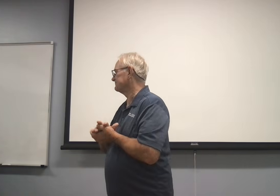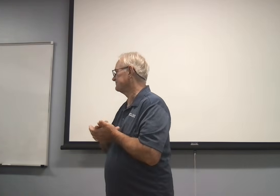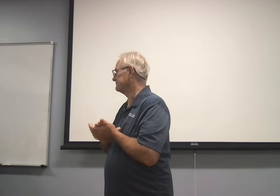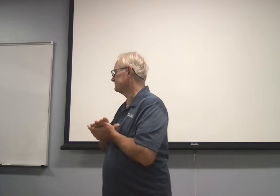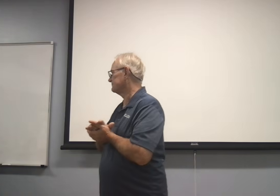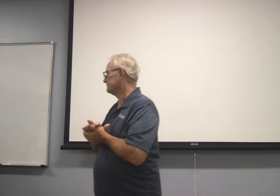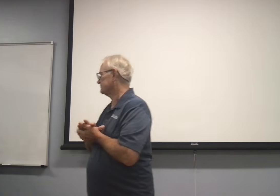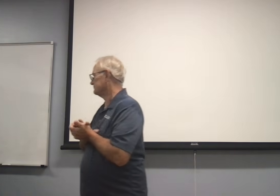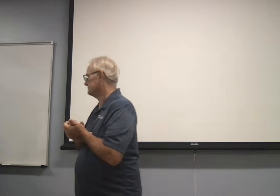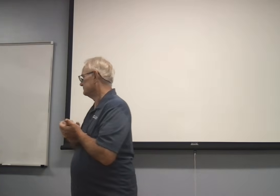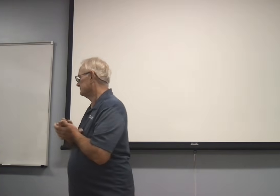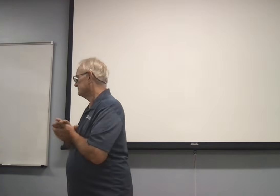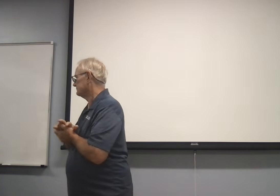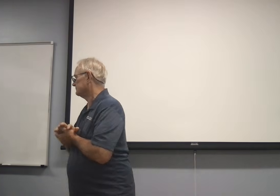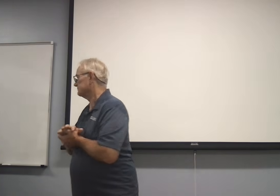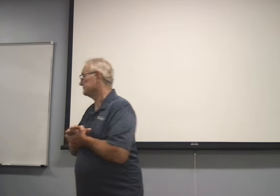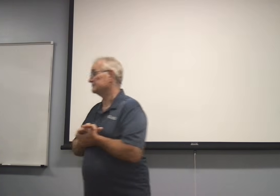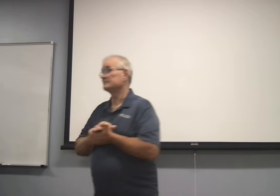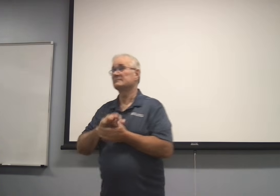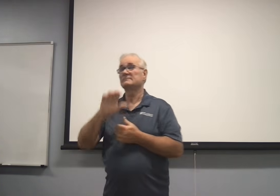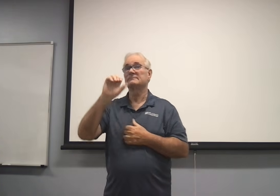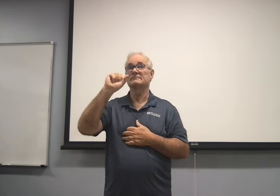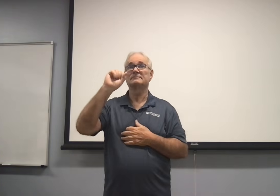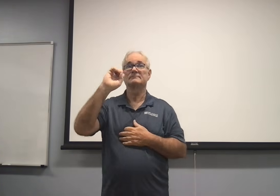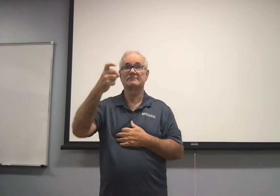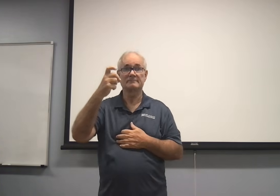screensaver came up, so I had to go and reset that.